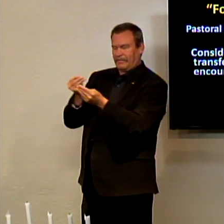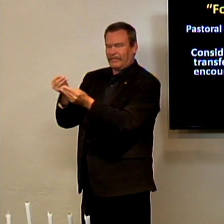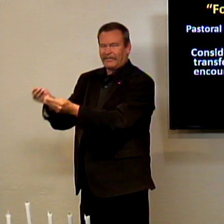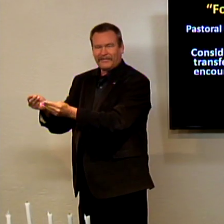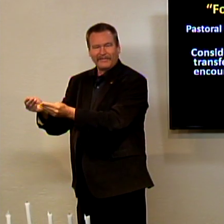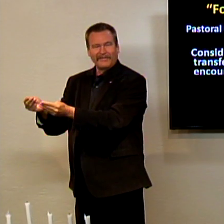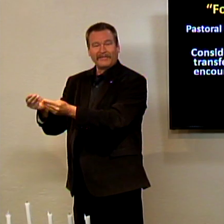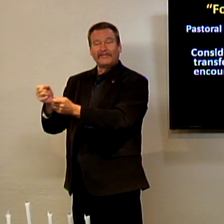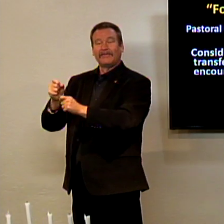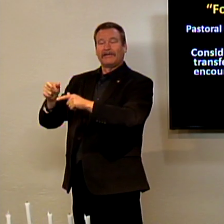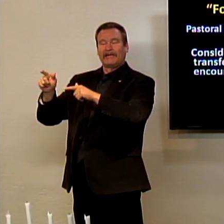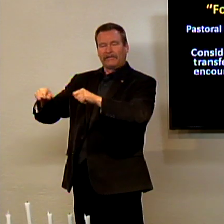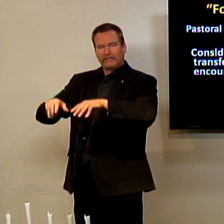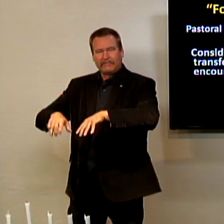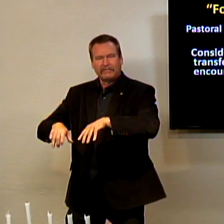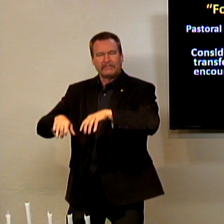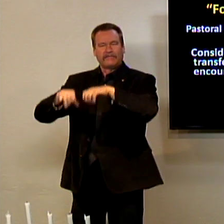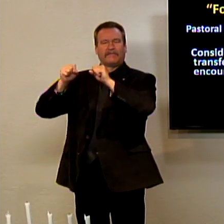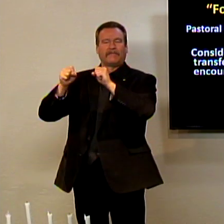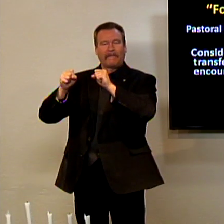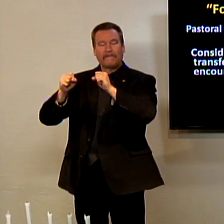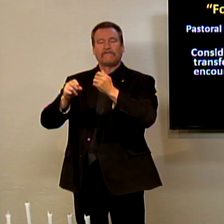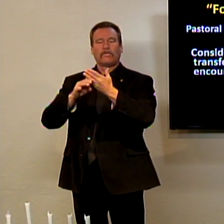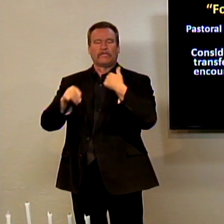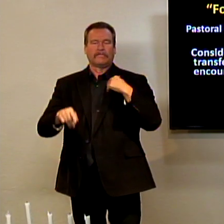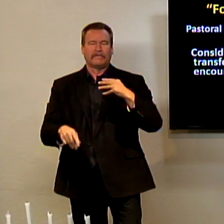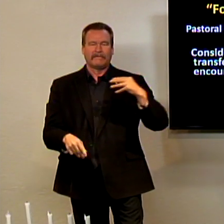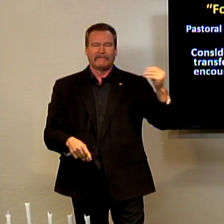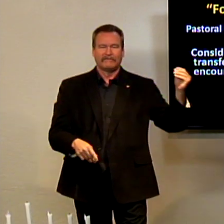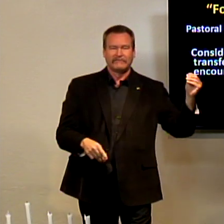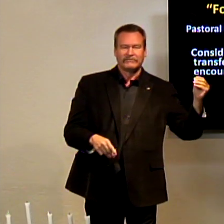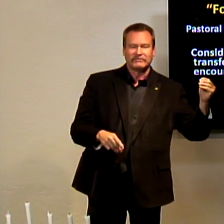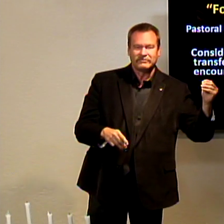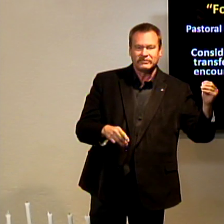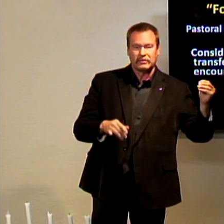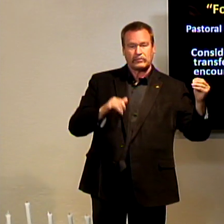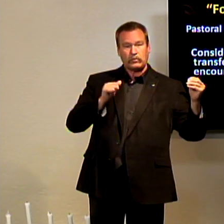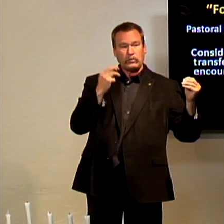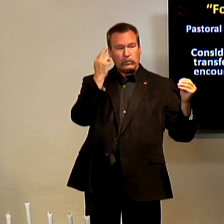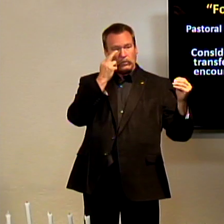that mantle.